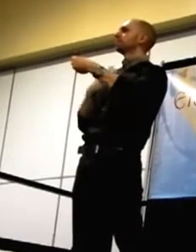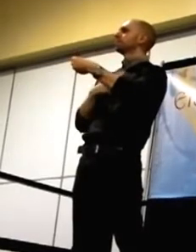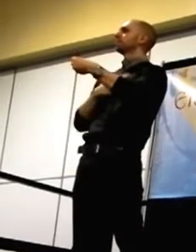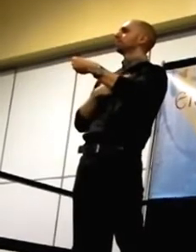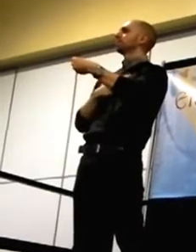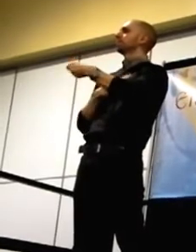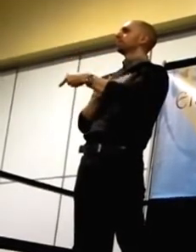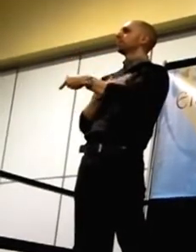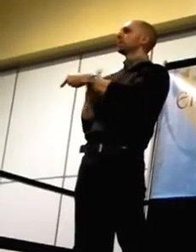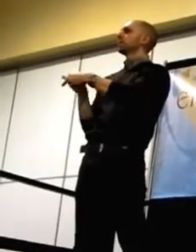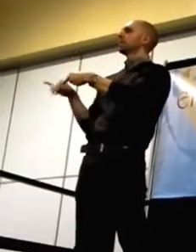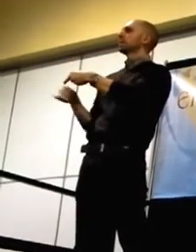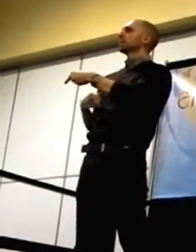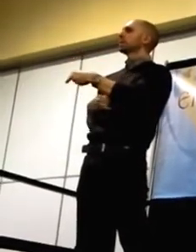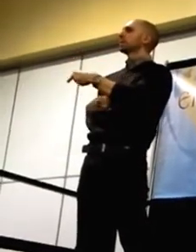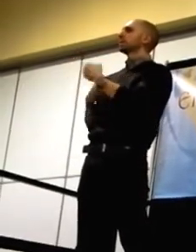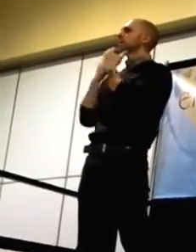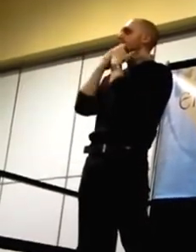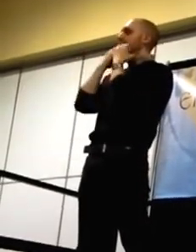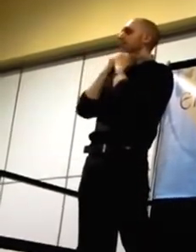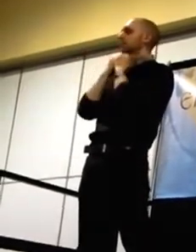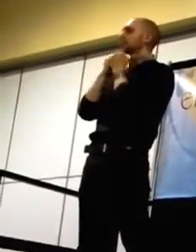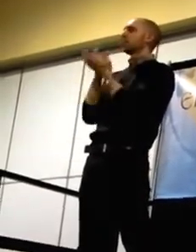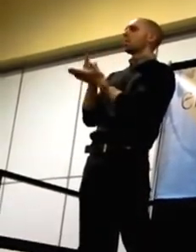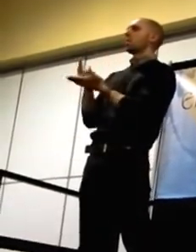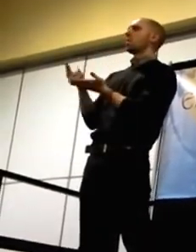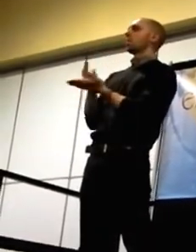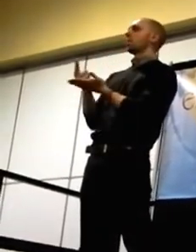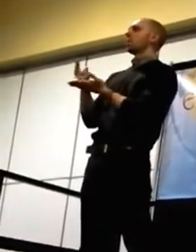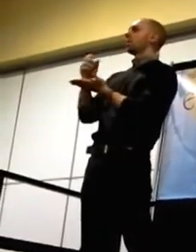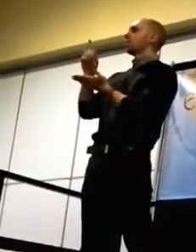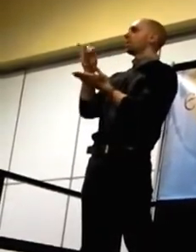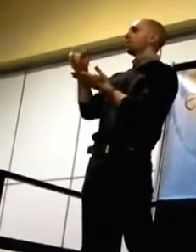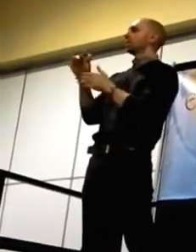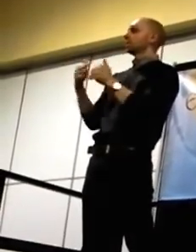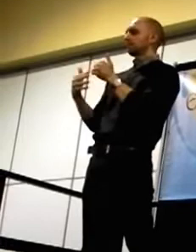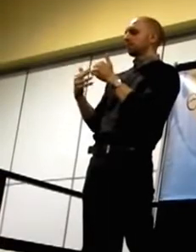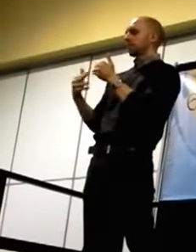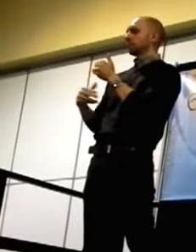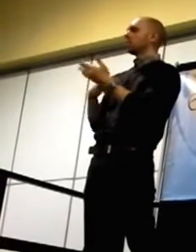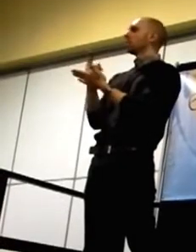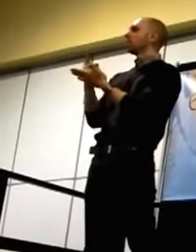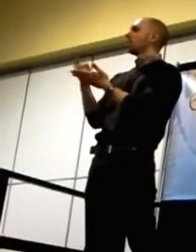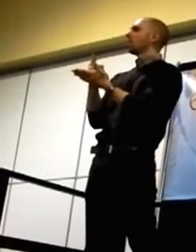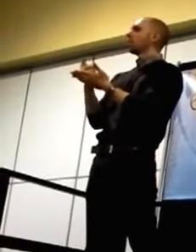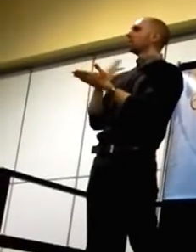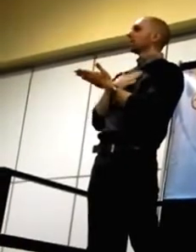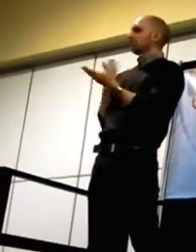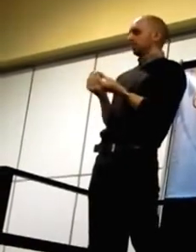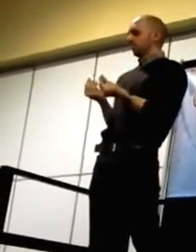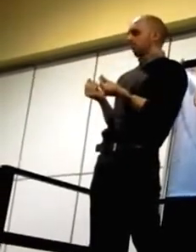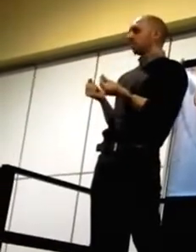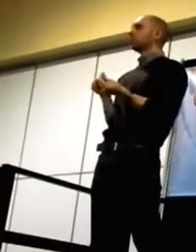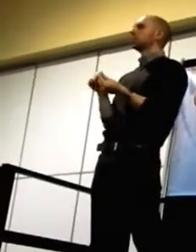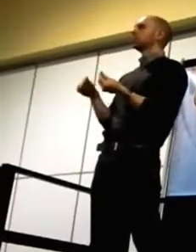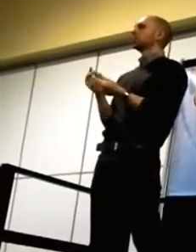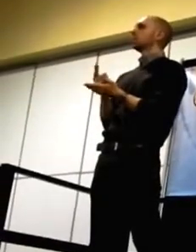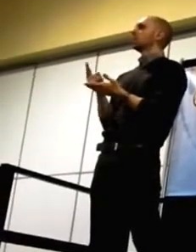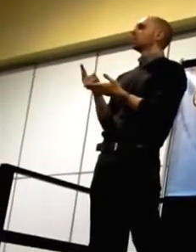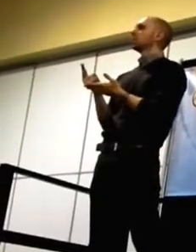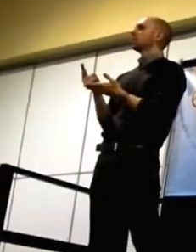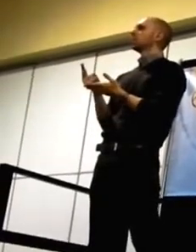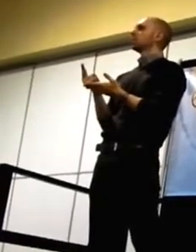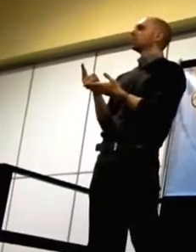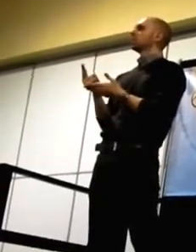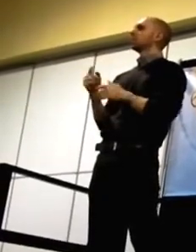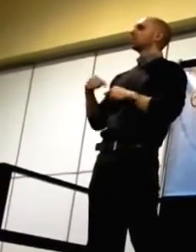The sanctity of the blood, the sanctity of your property, the sanctity of your honor is as important as the sanctity of